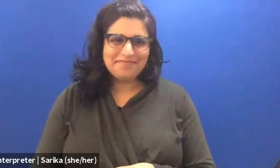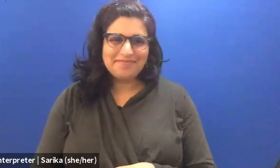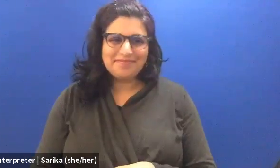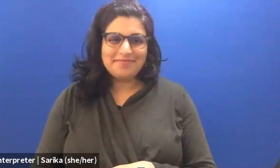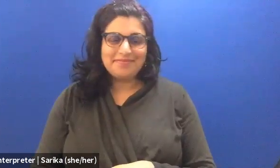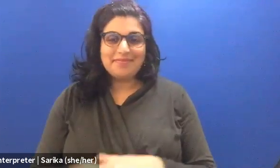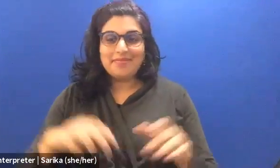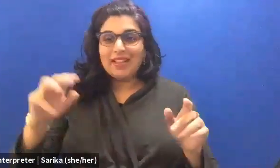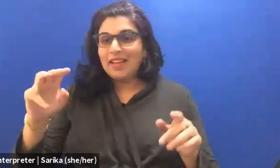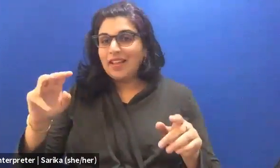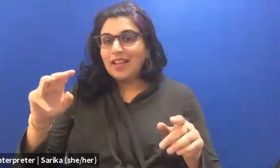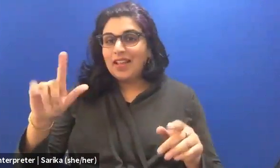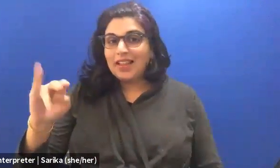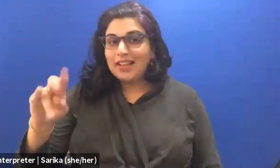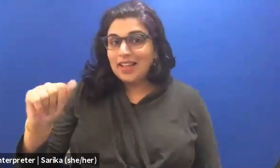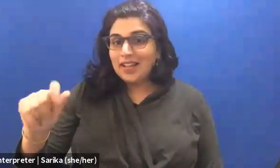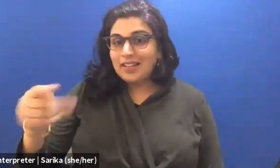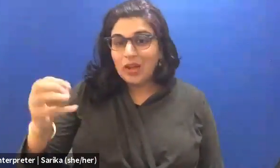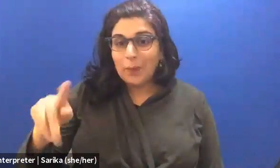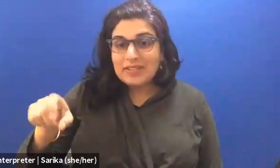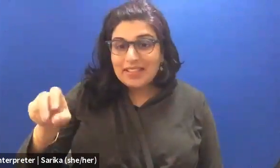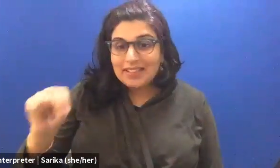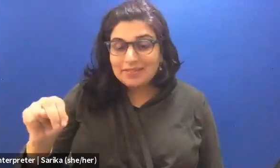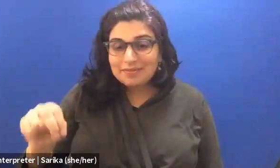And Miss Linda Thompson, you want to pop on?